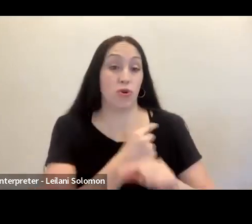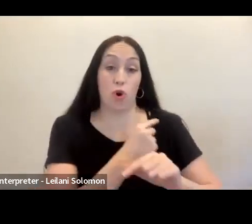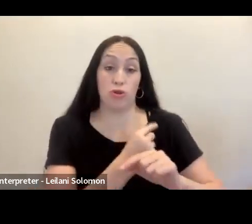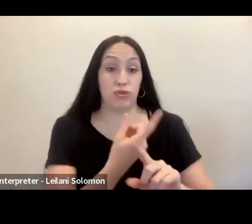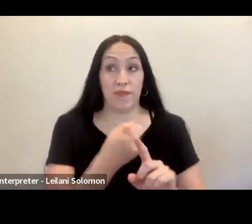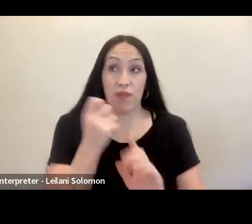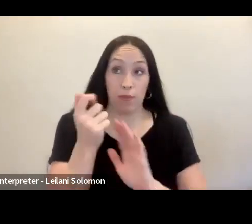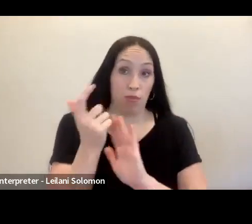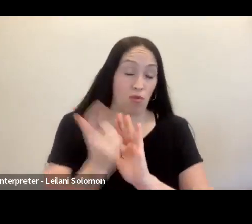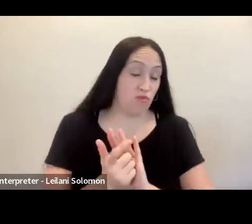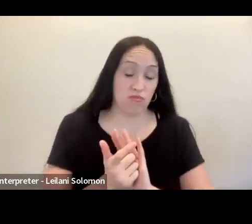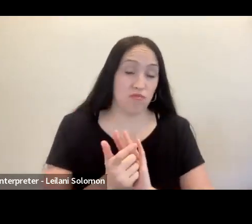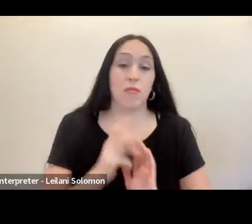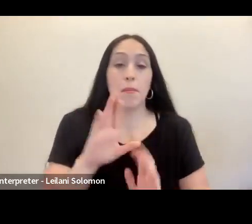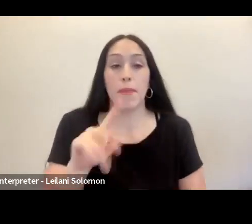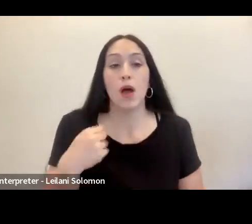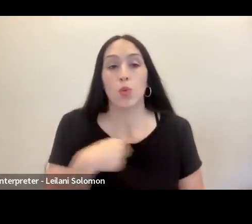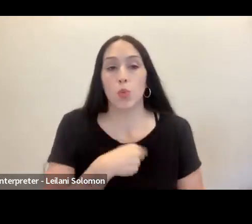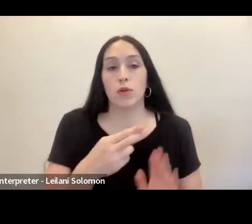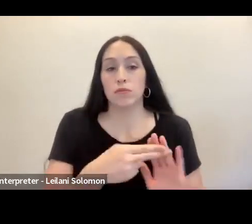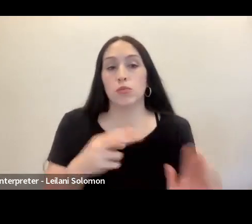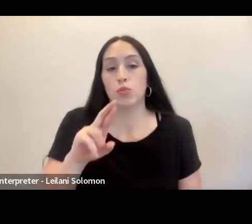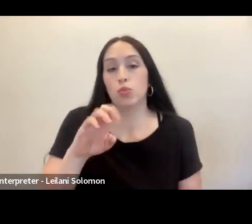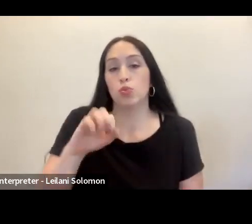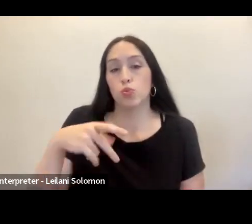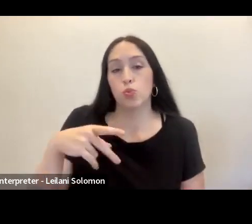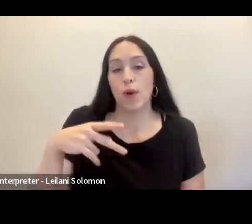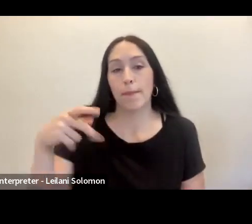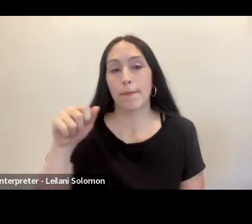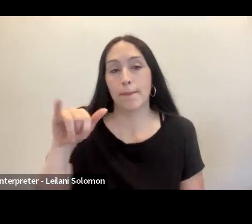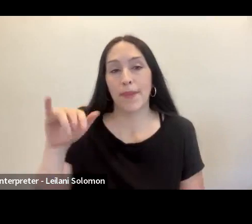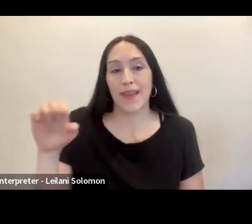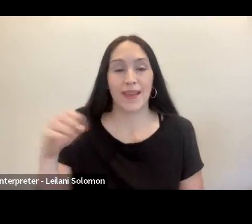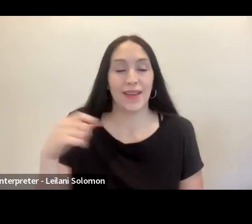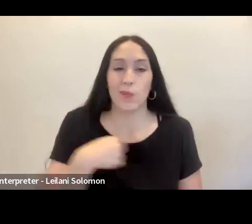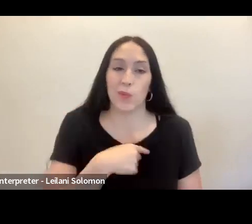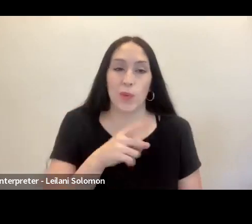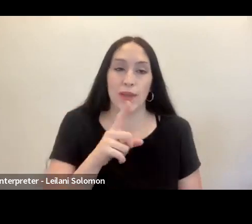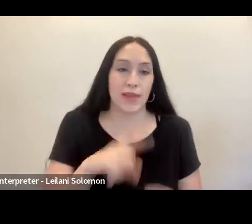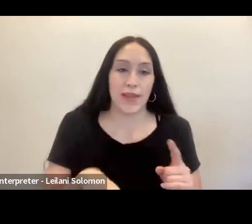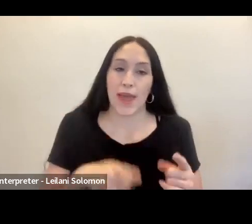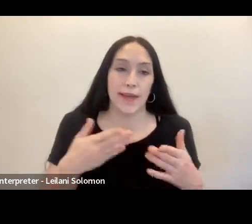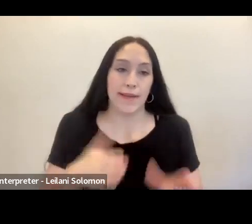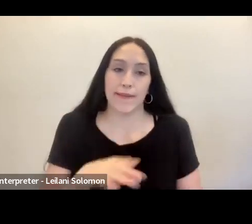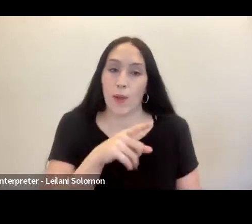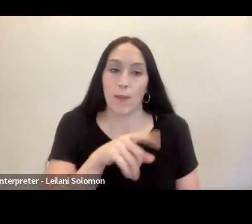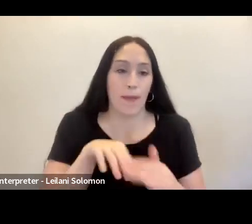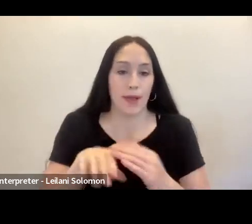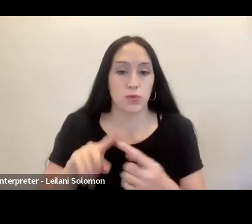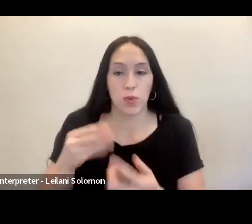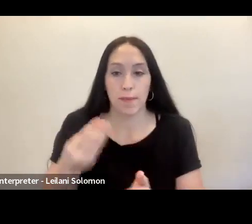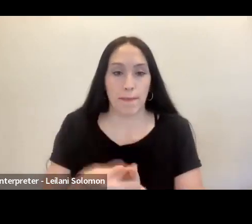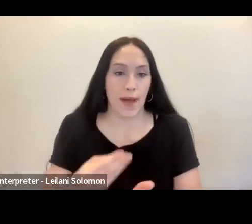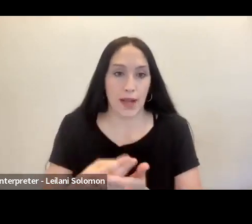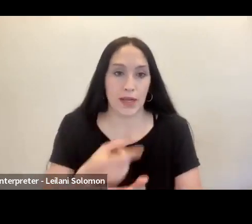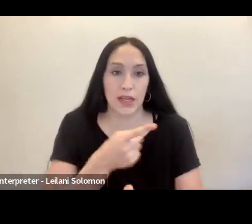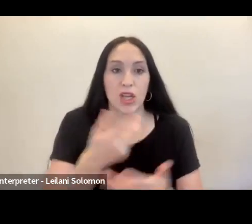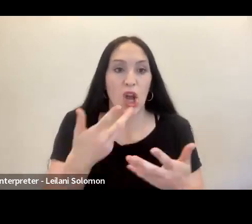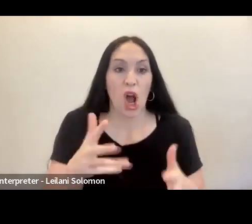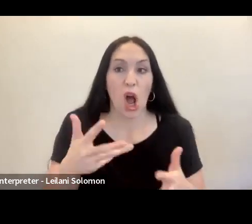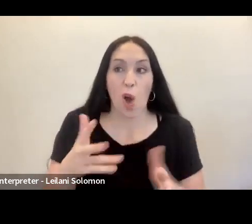Social Security. We cannot allow him access to the money he wiped out in IRA and other accounts. Is there a way around